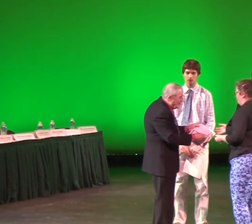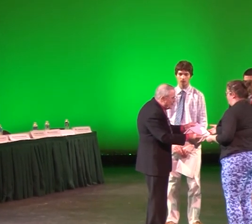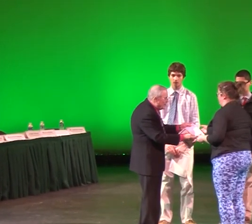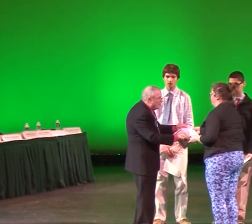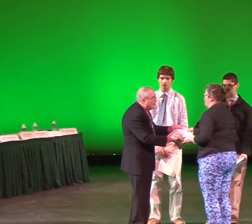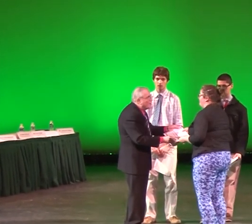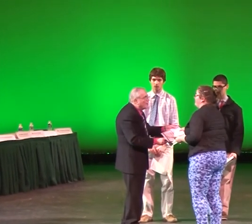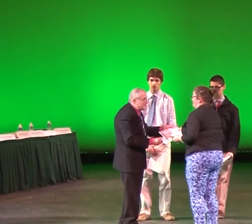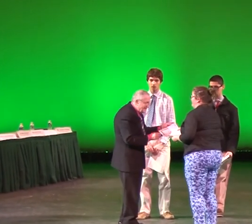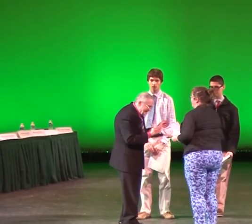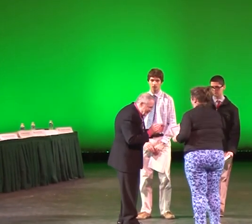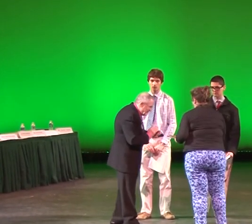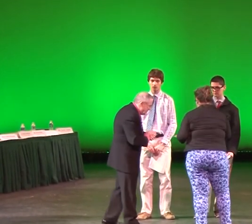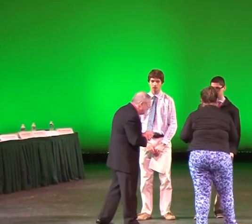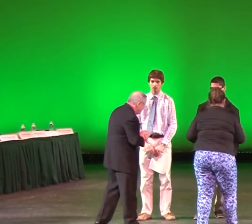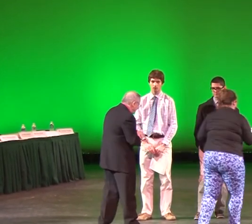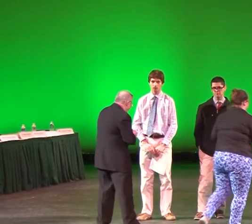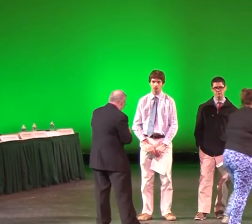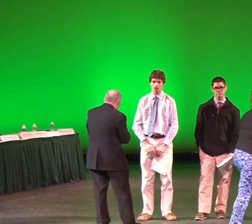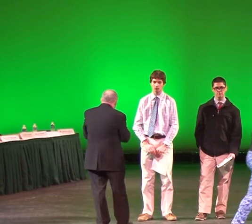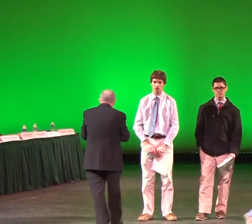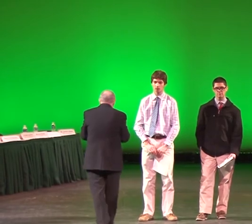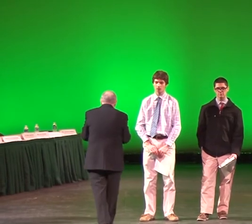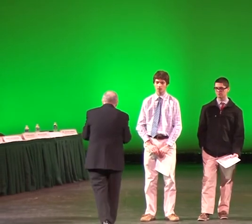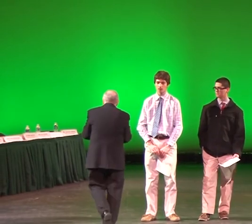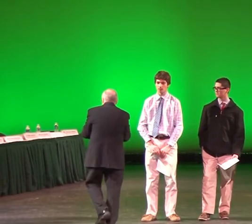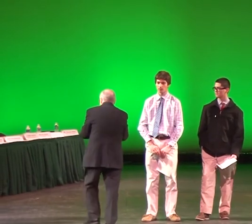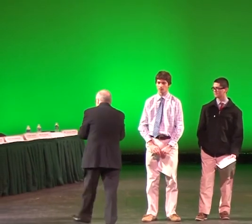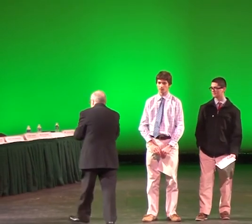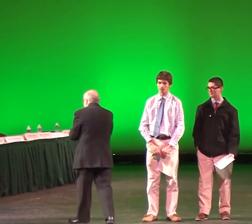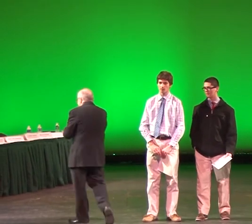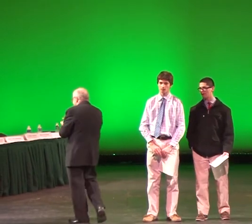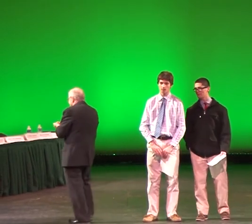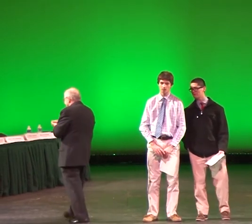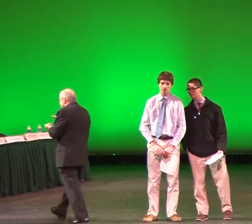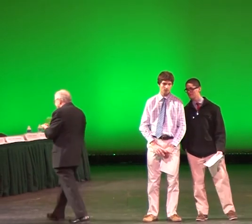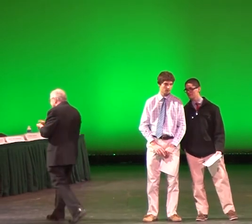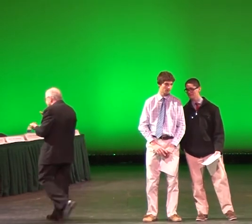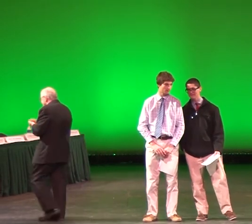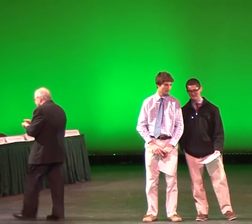on cancer or a related field.